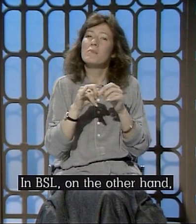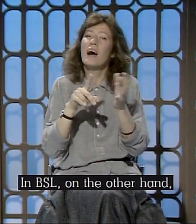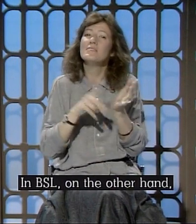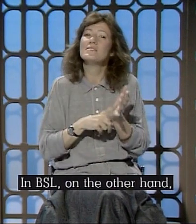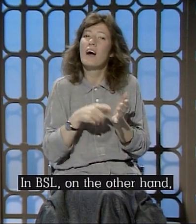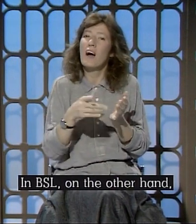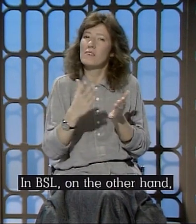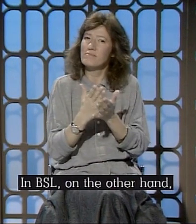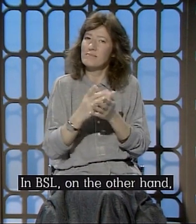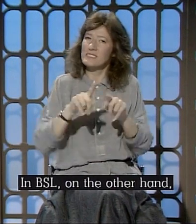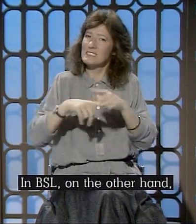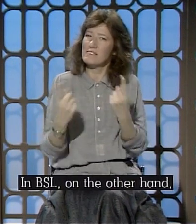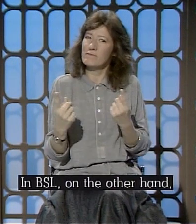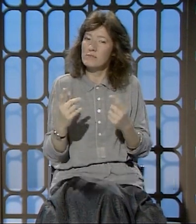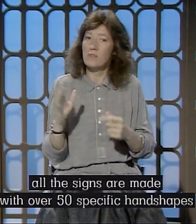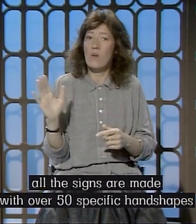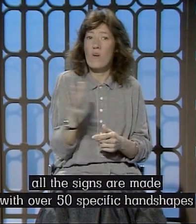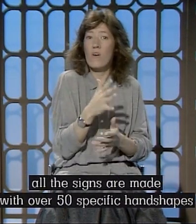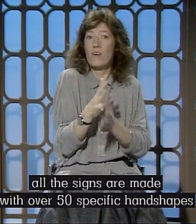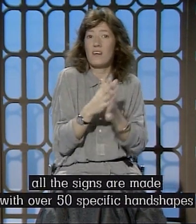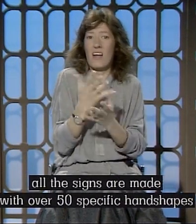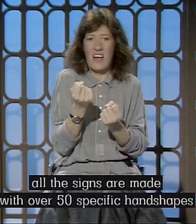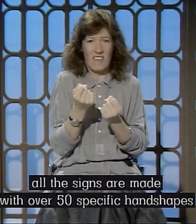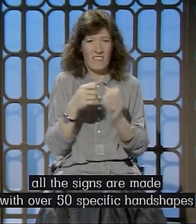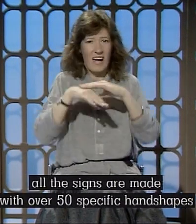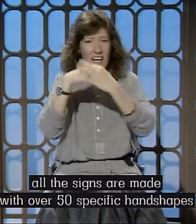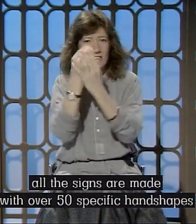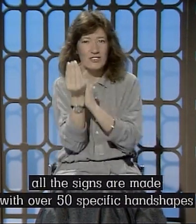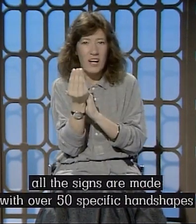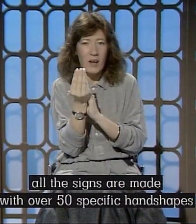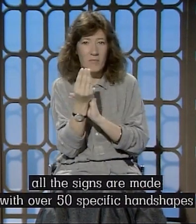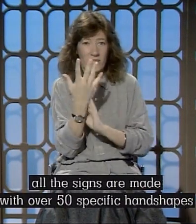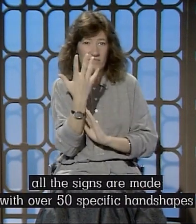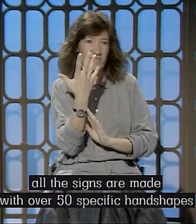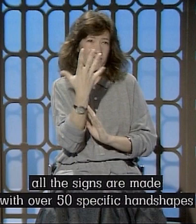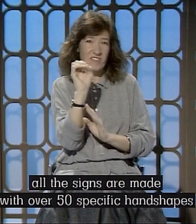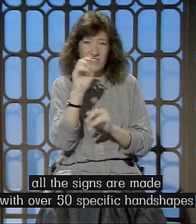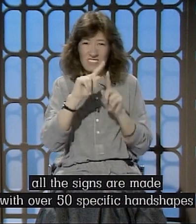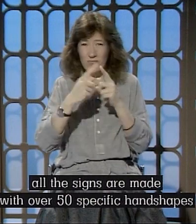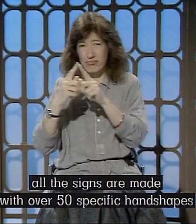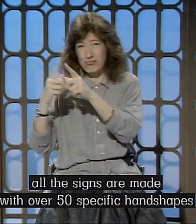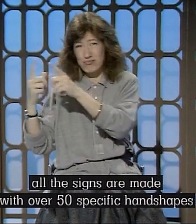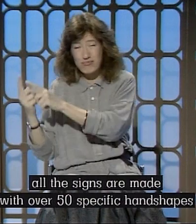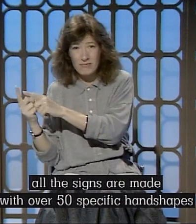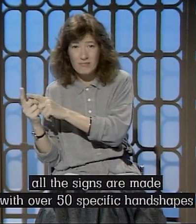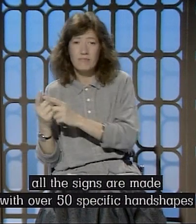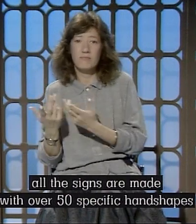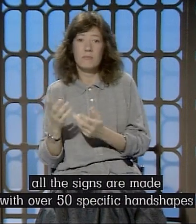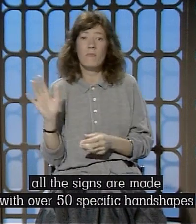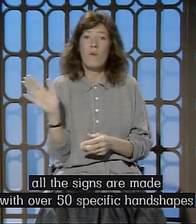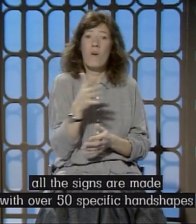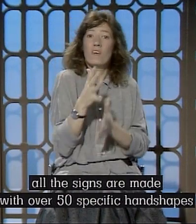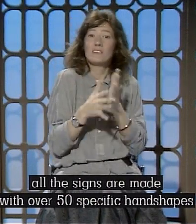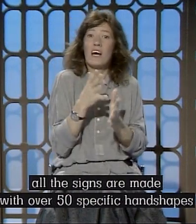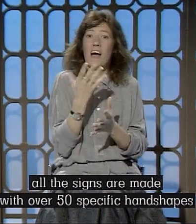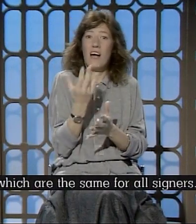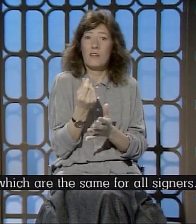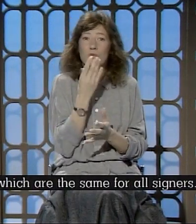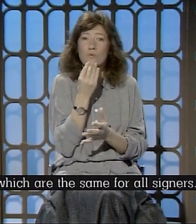In BSL, on the other hand, all of the signs are made with over 50 specific handshapes, which are the same